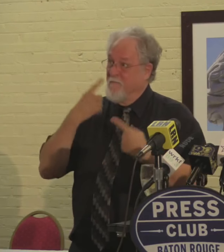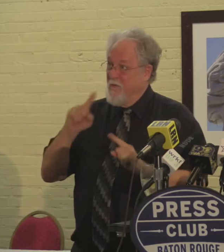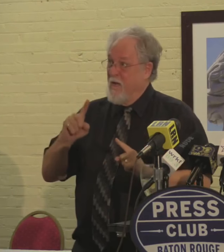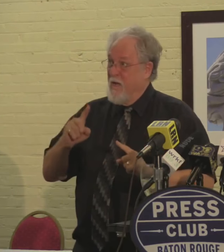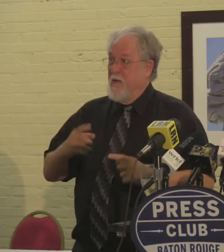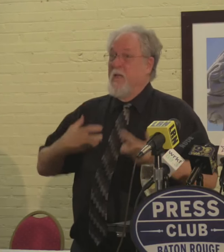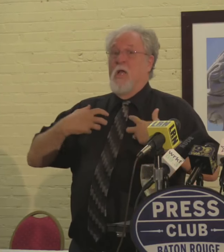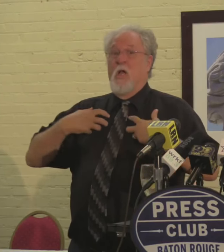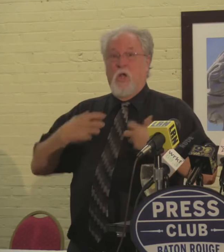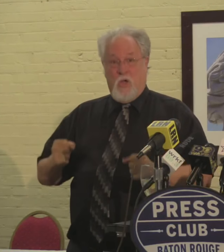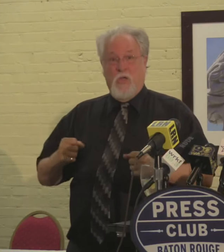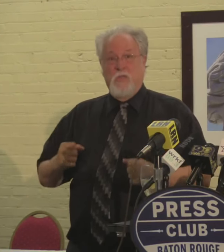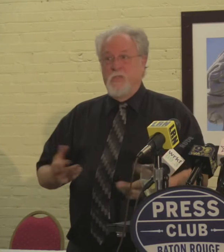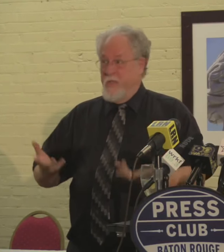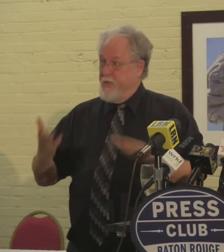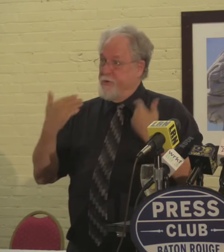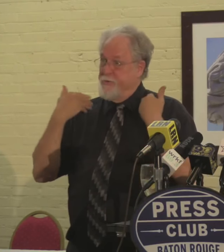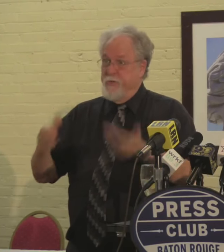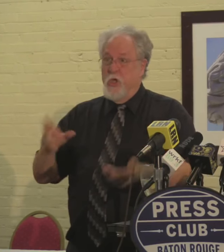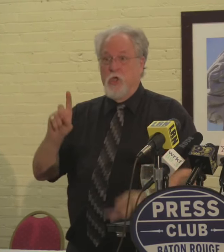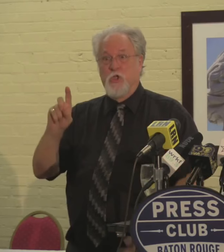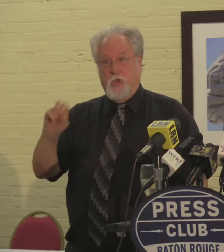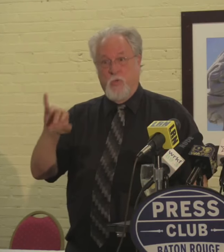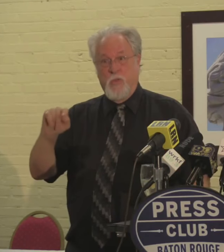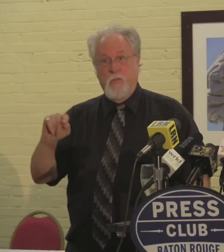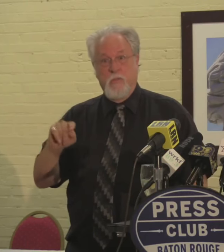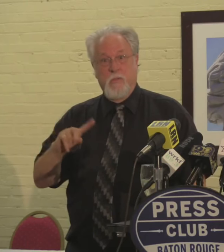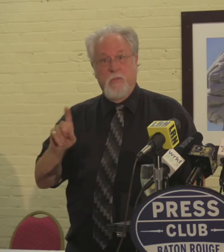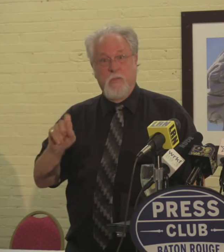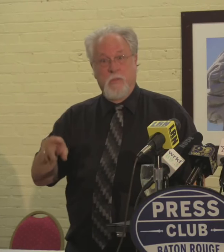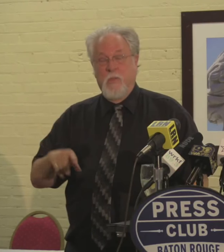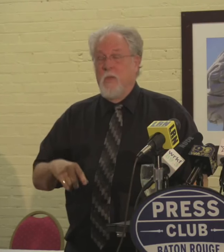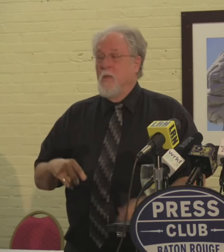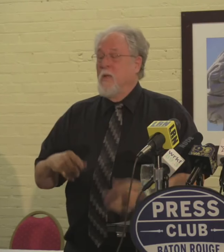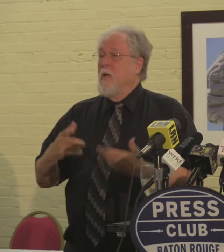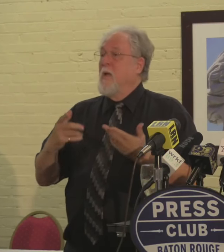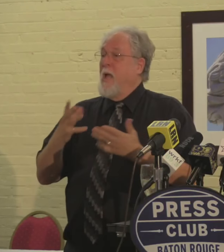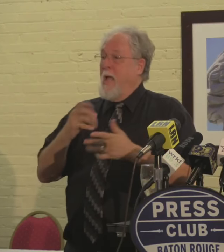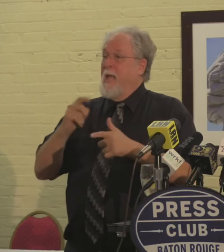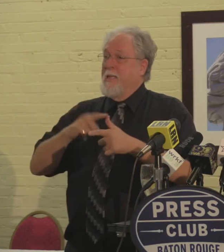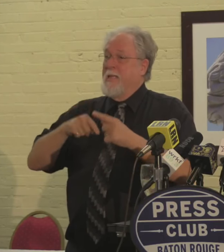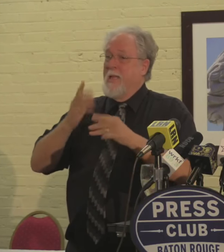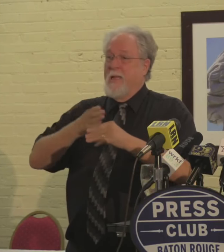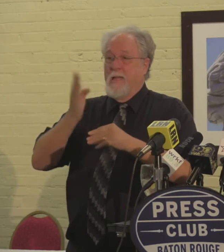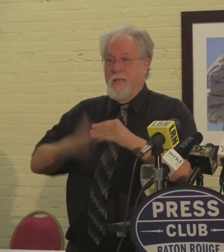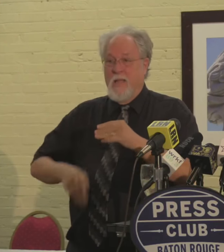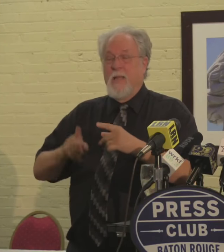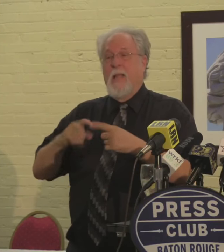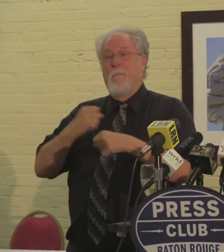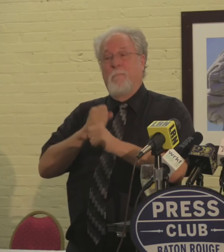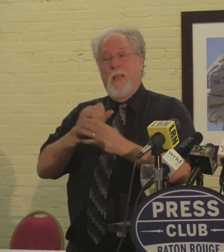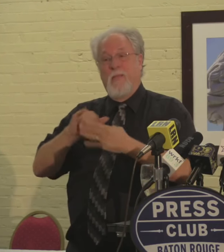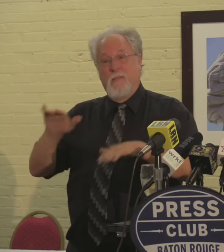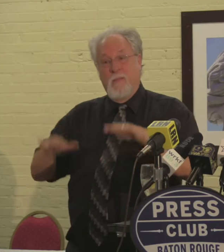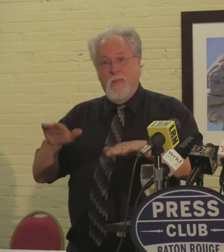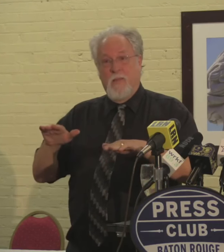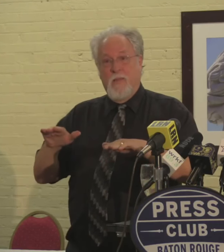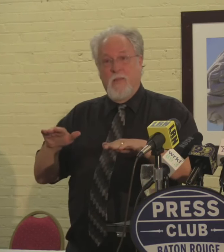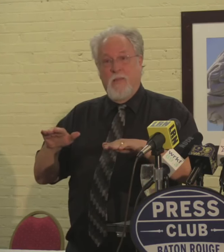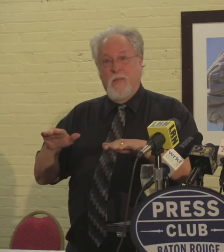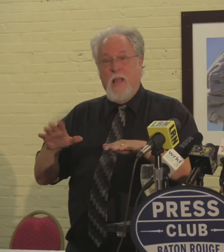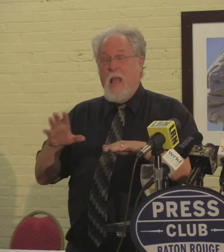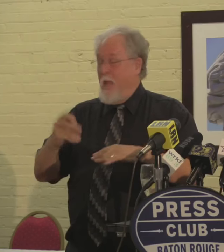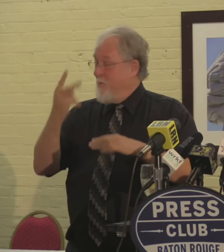the courage and come up with the will to actually do the people's business and get it done and create that stability